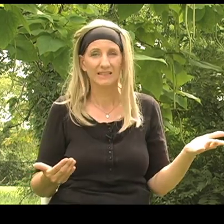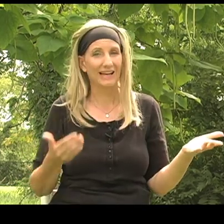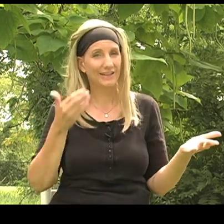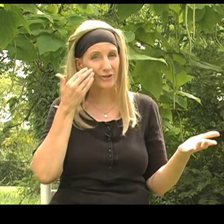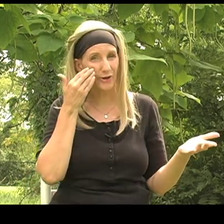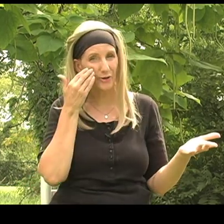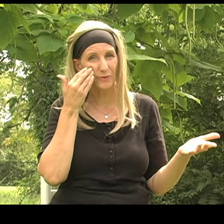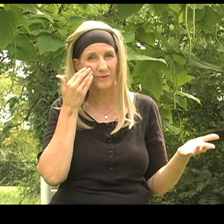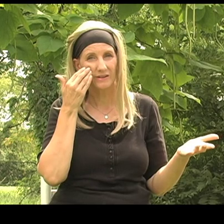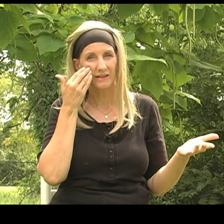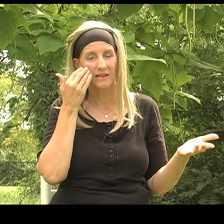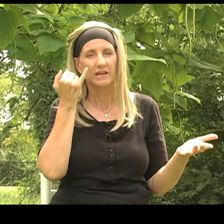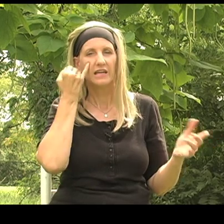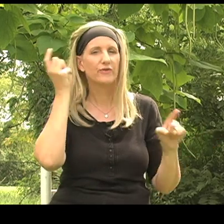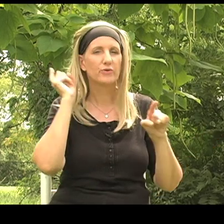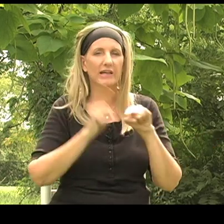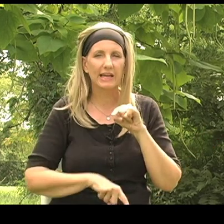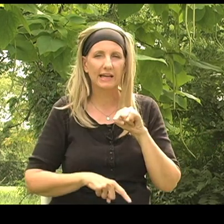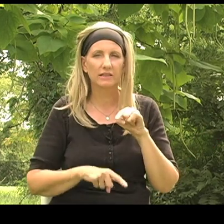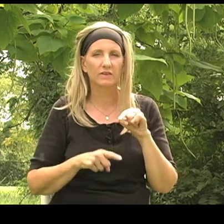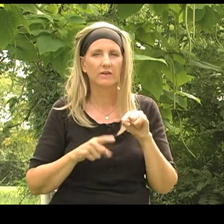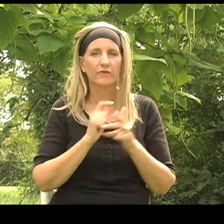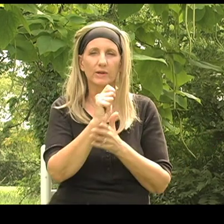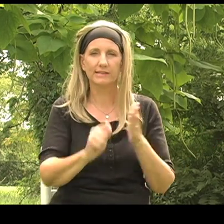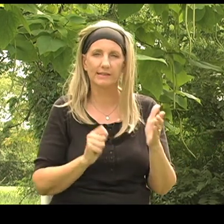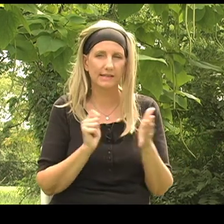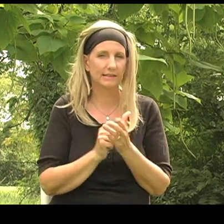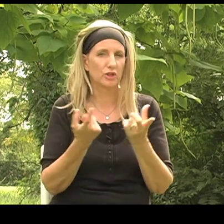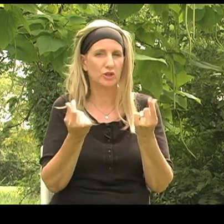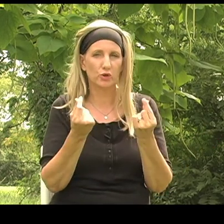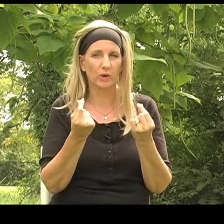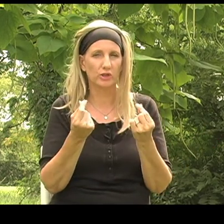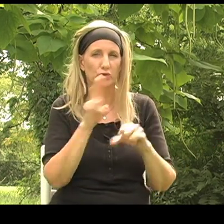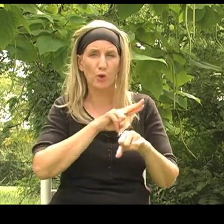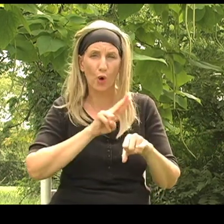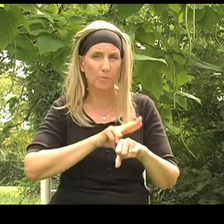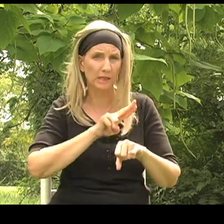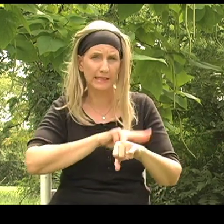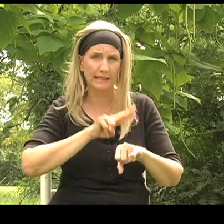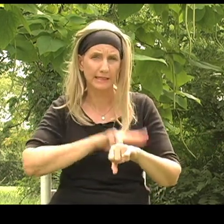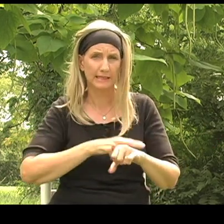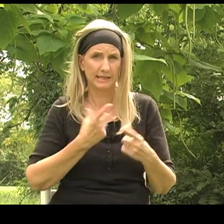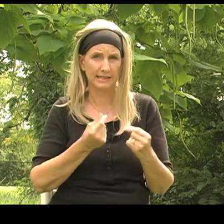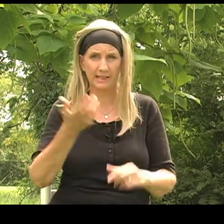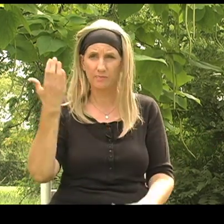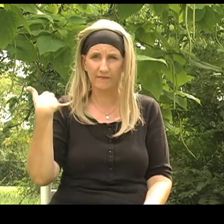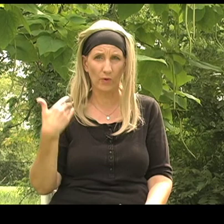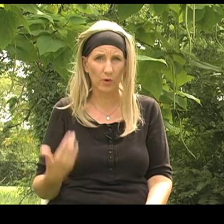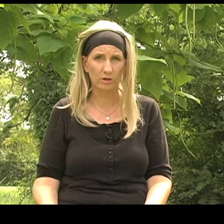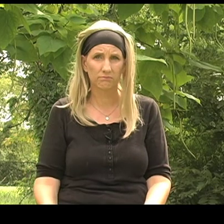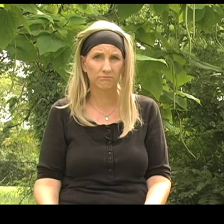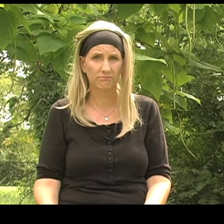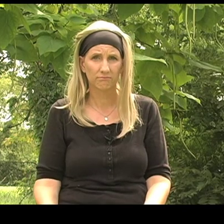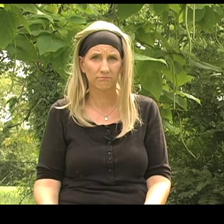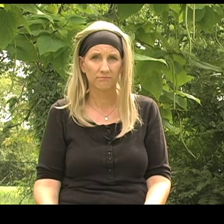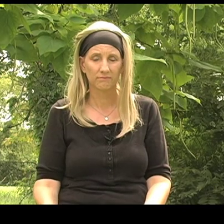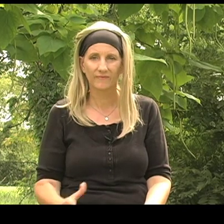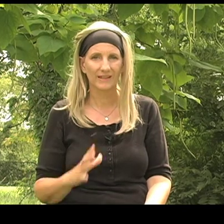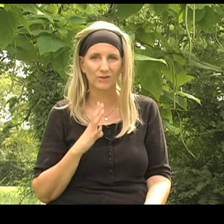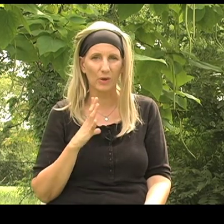And you know, if you can't for a season do what you normally did before, that's